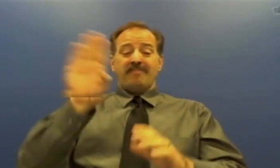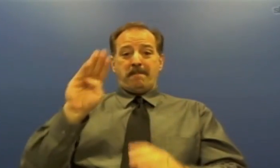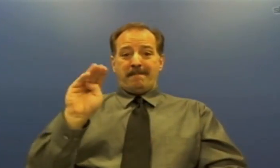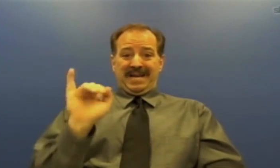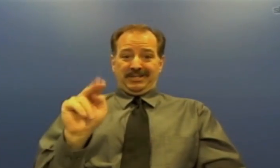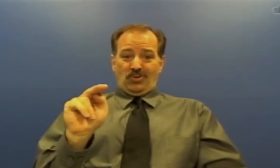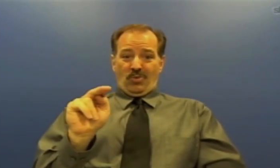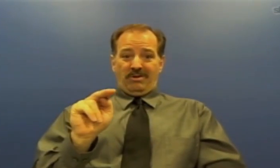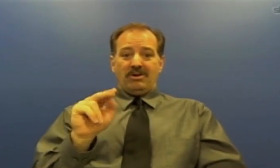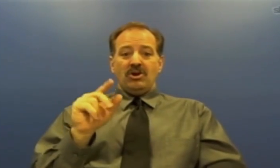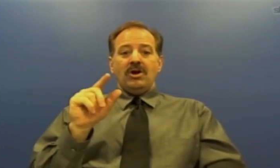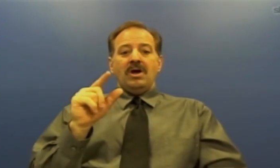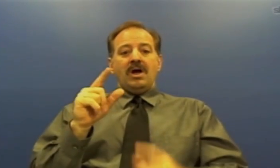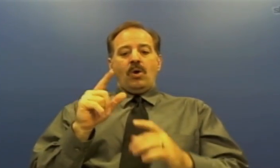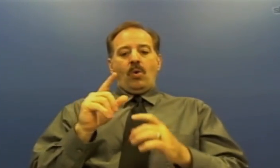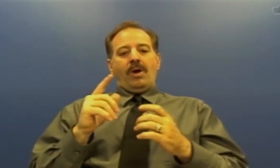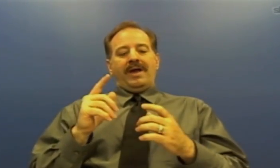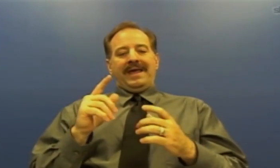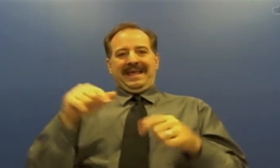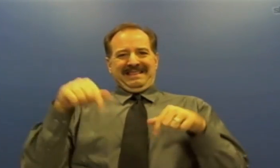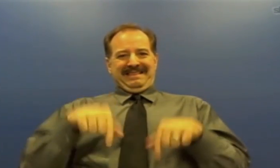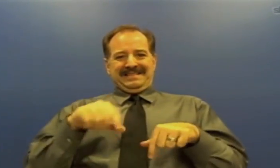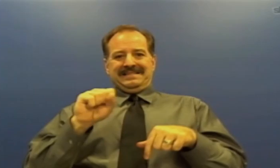who, need to work anywhere in the state of Minnesota.